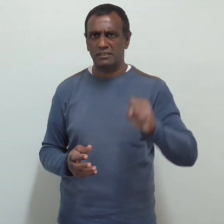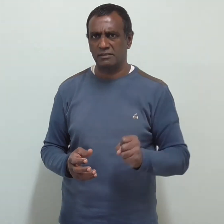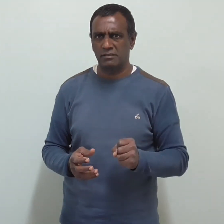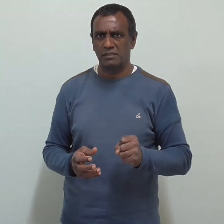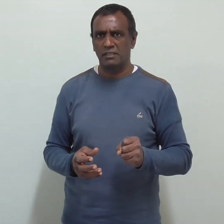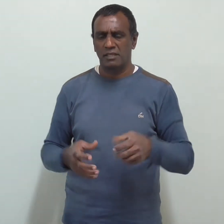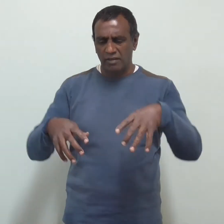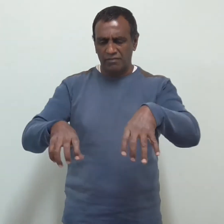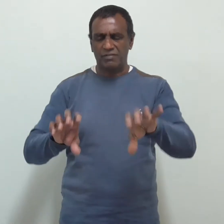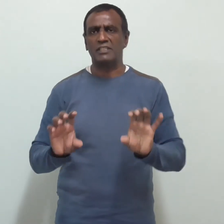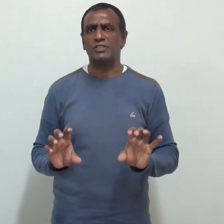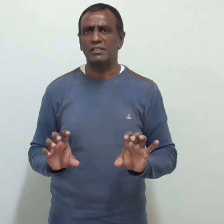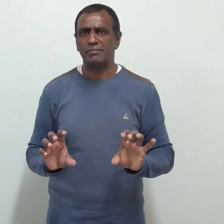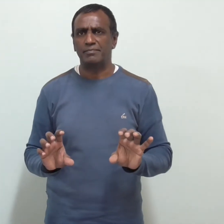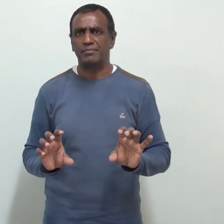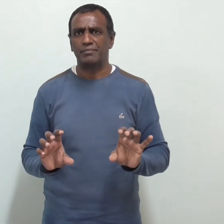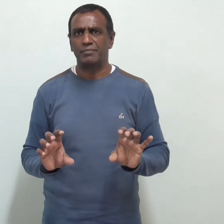ceramics, furniture,